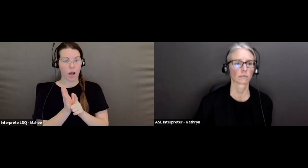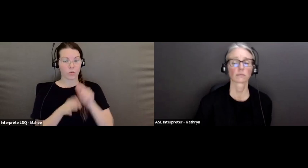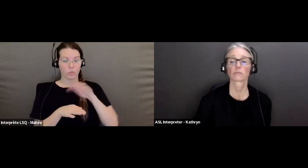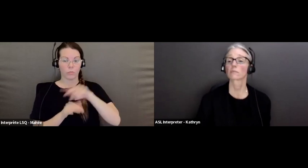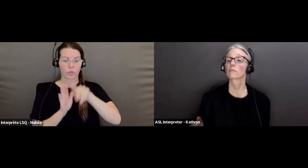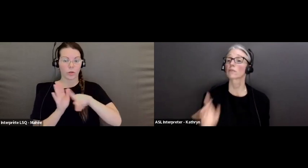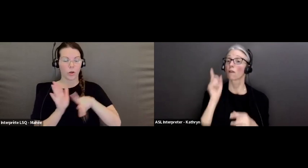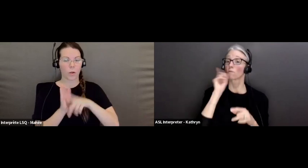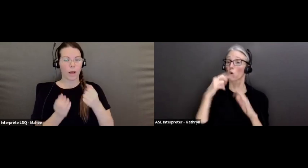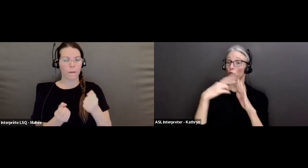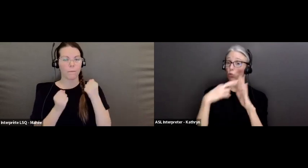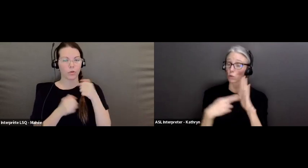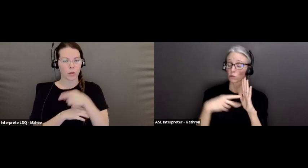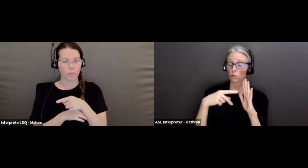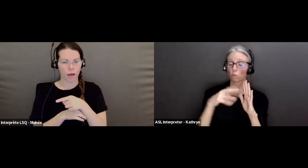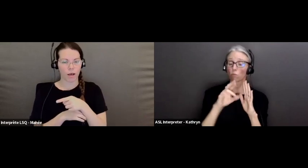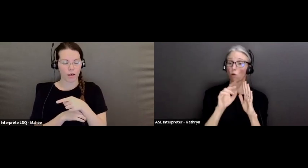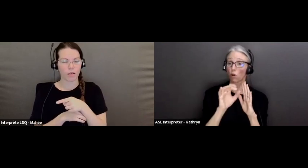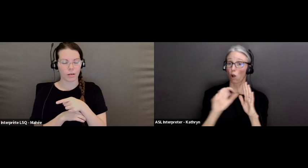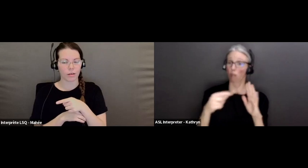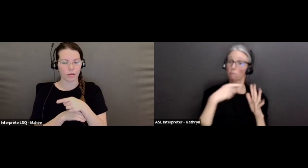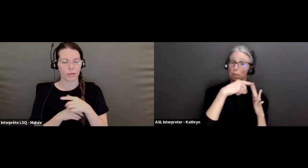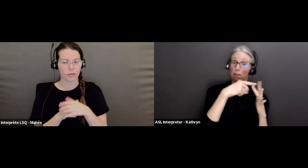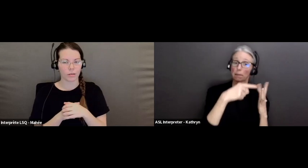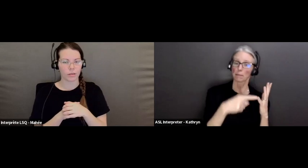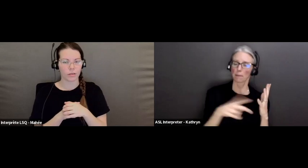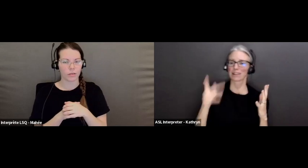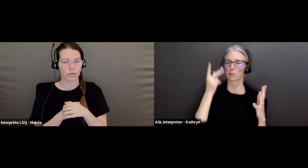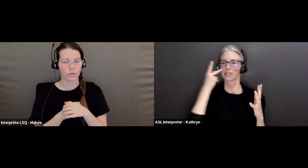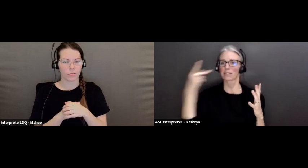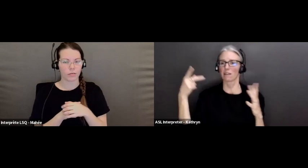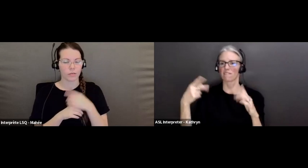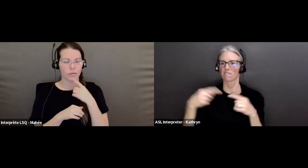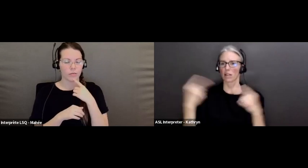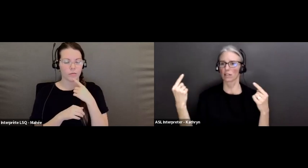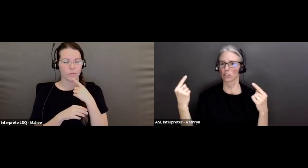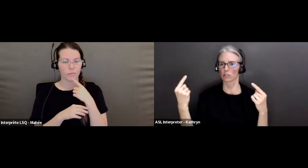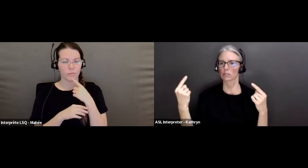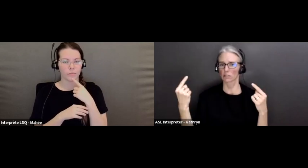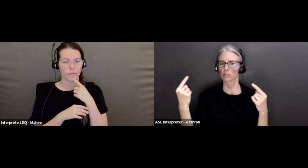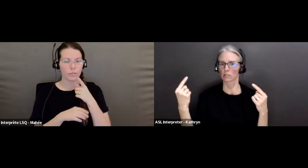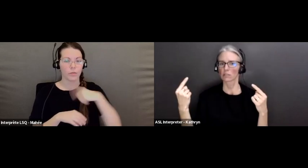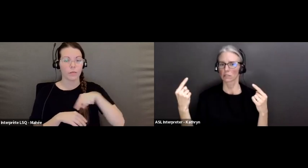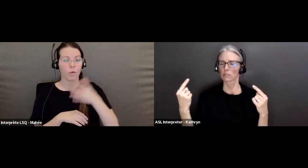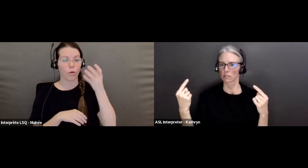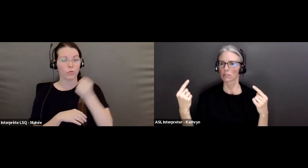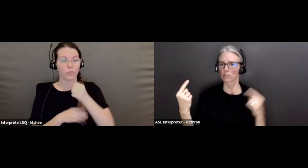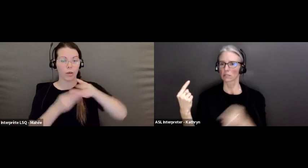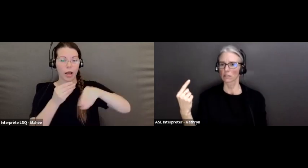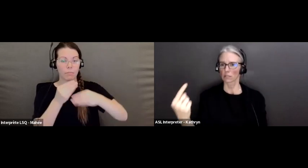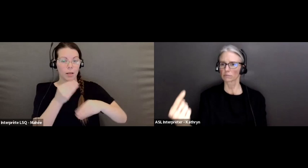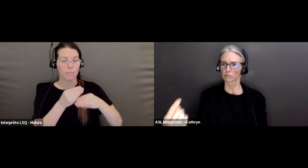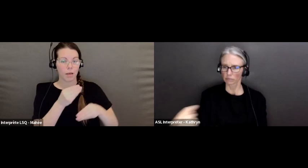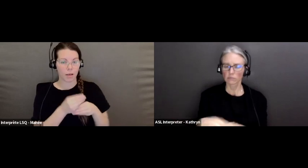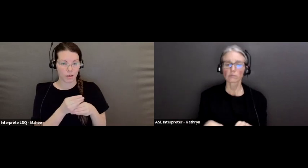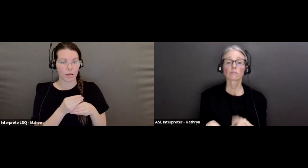violations, though the amended process for bylaw enforcement under that did provide for